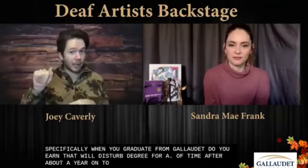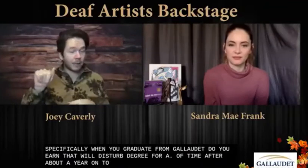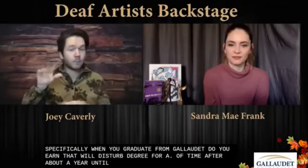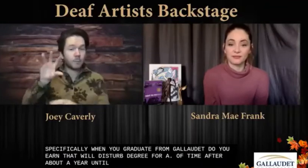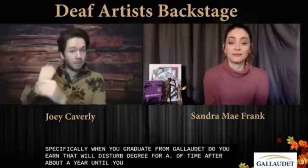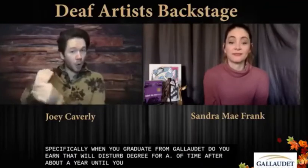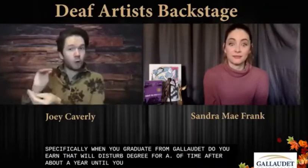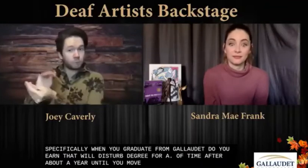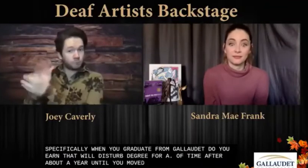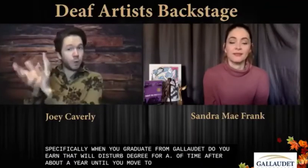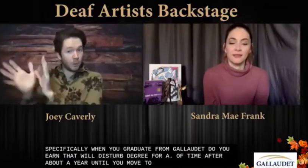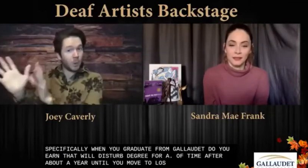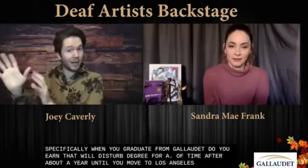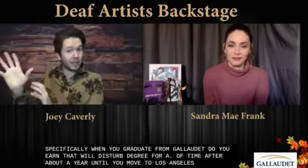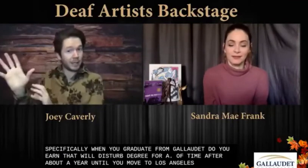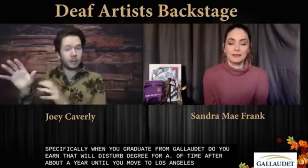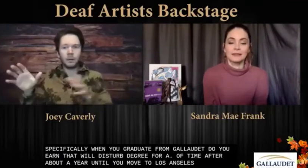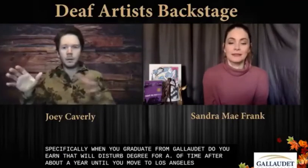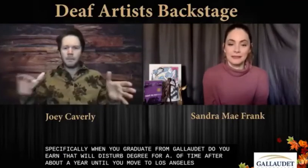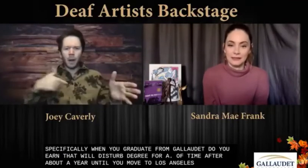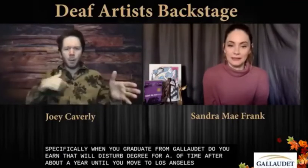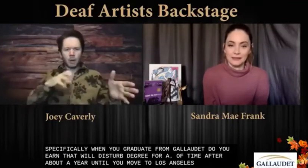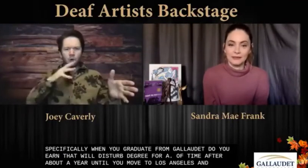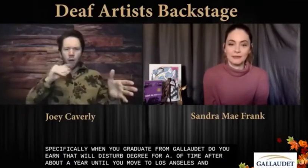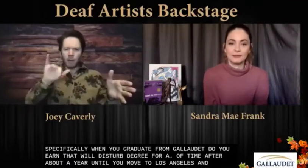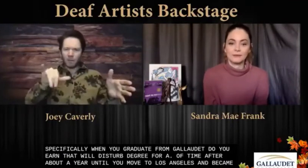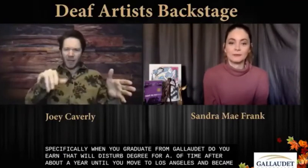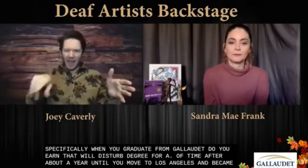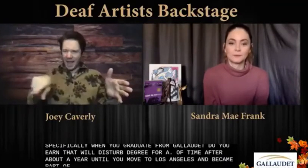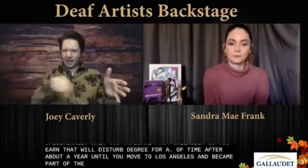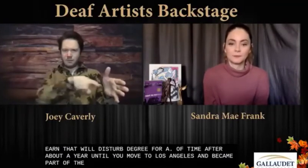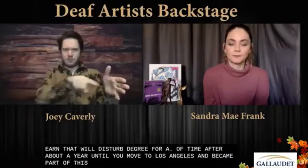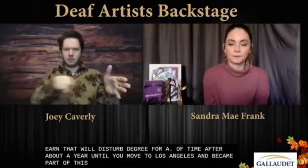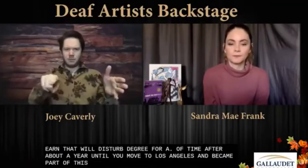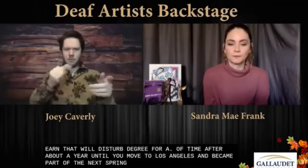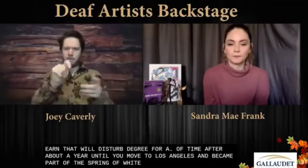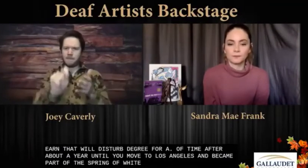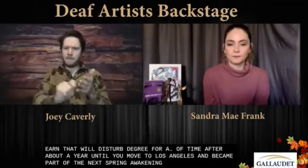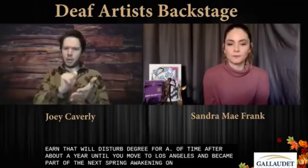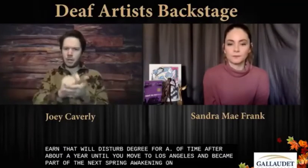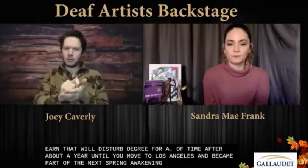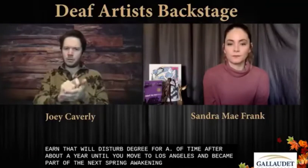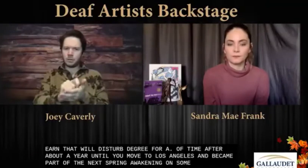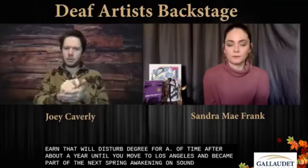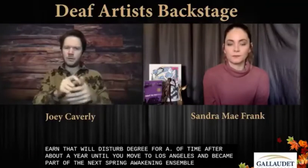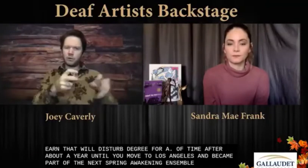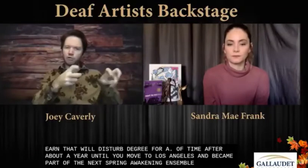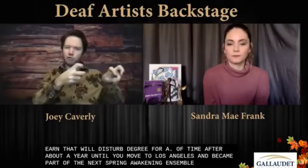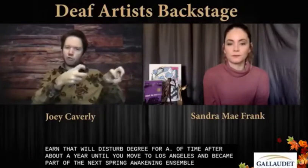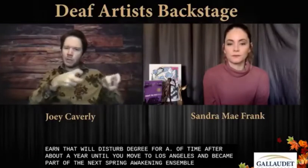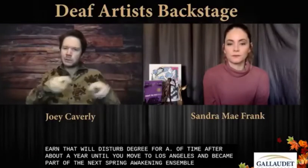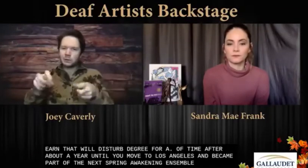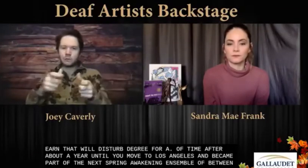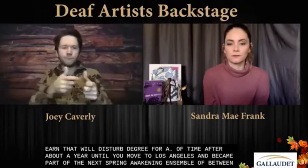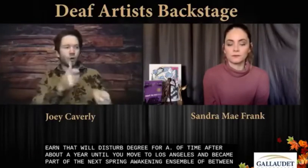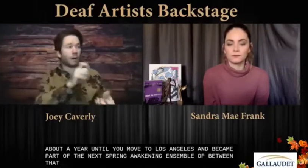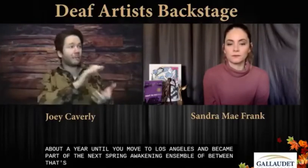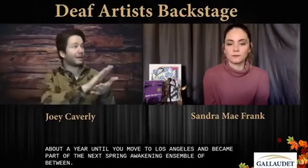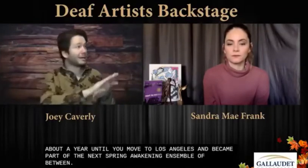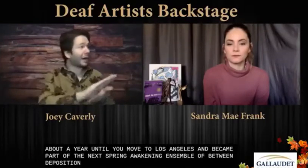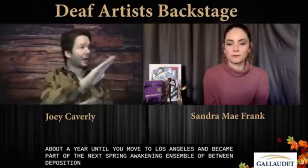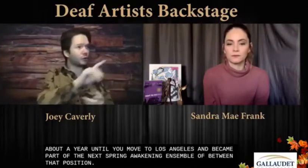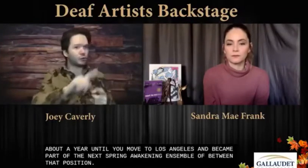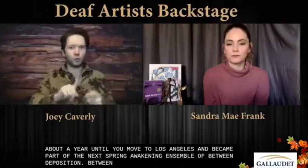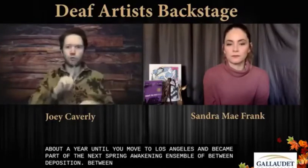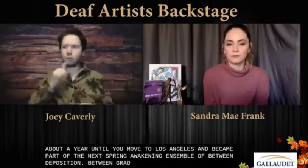you moved to Los Angeles and became part of the Spring Awakening ensemble but between that transition